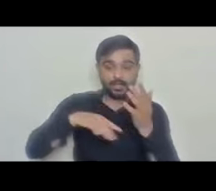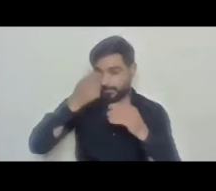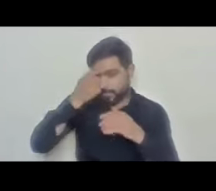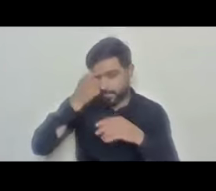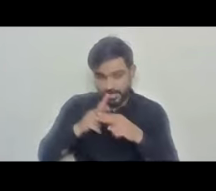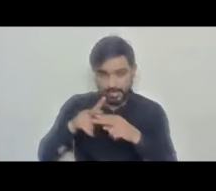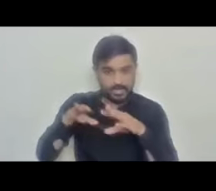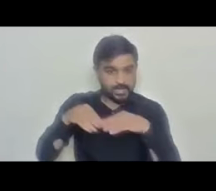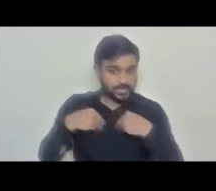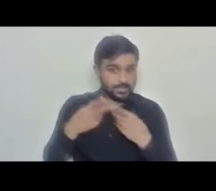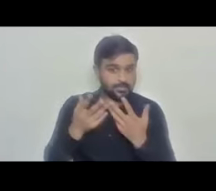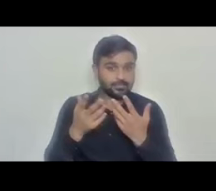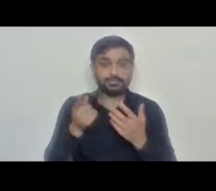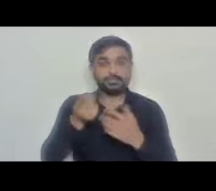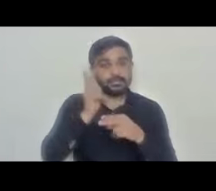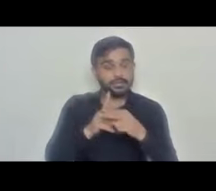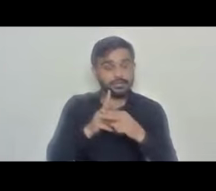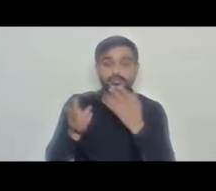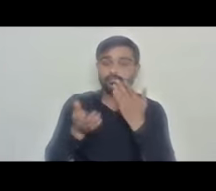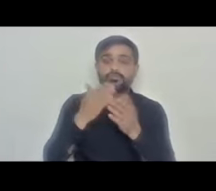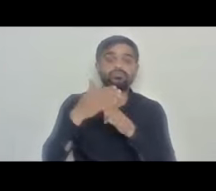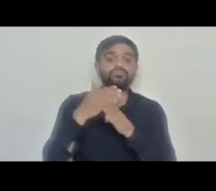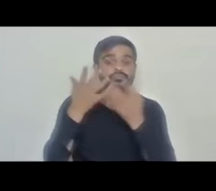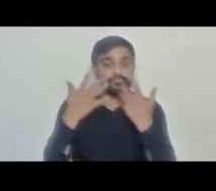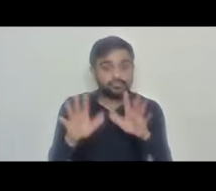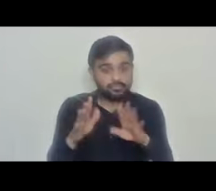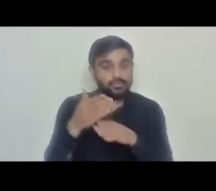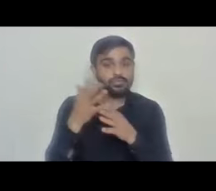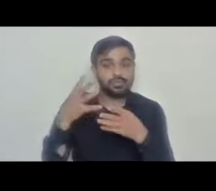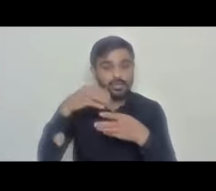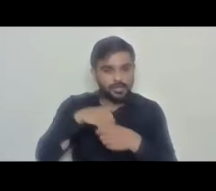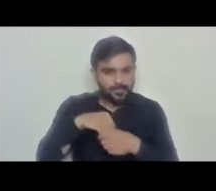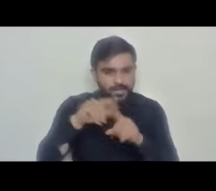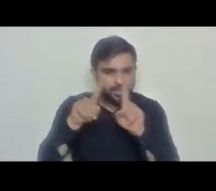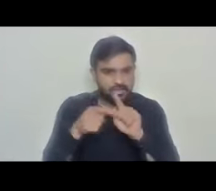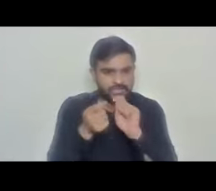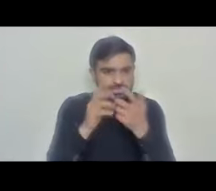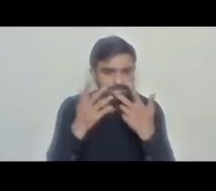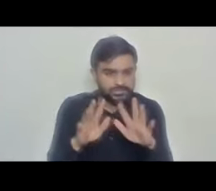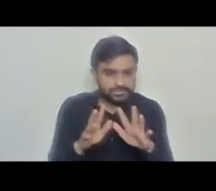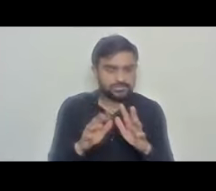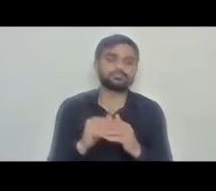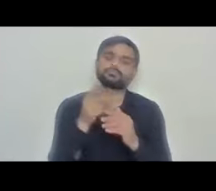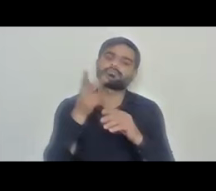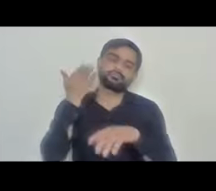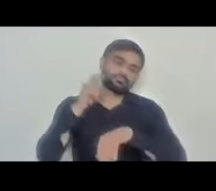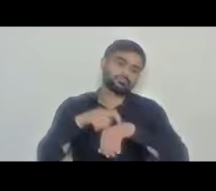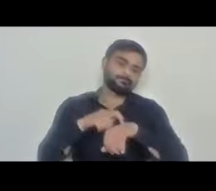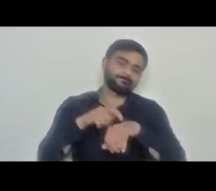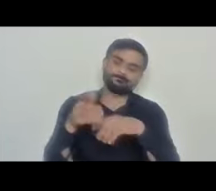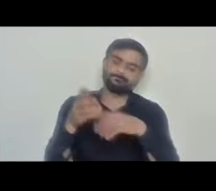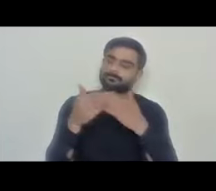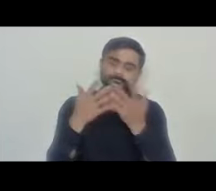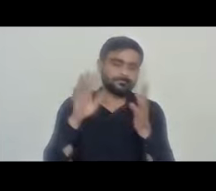am concerned with has been shaped, or has changed during the period, whatever